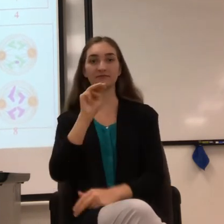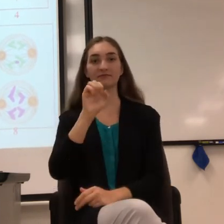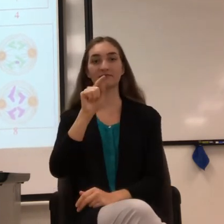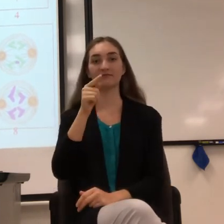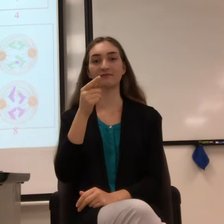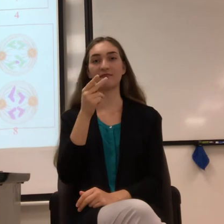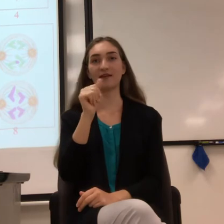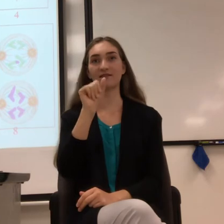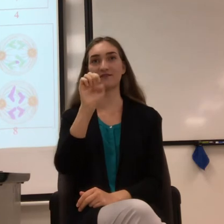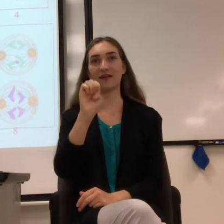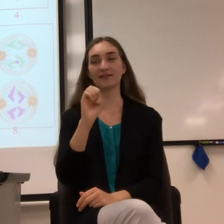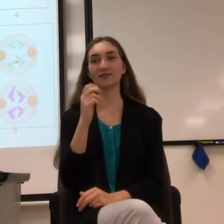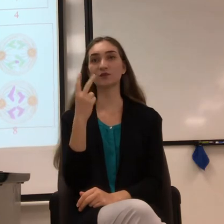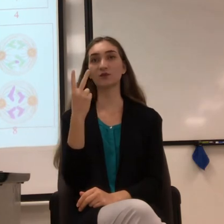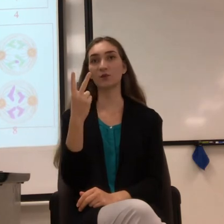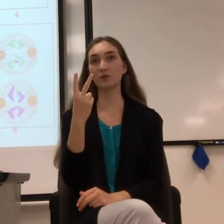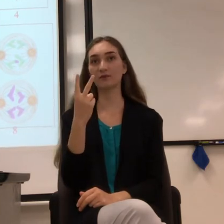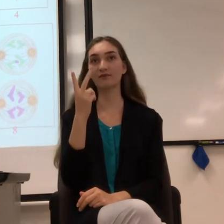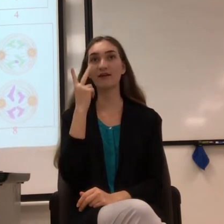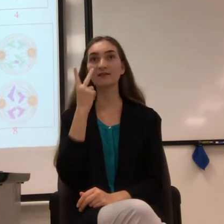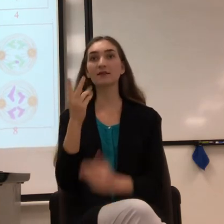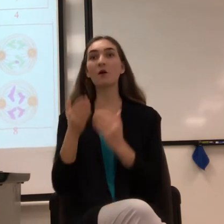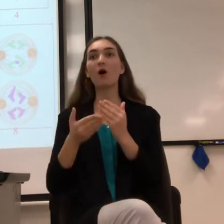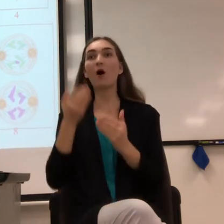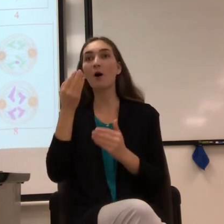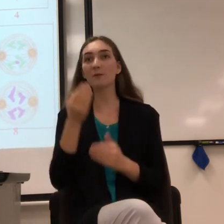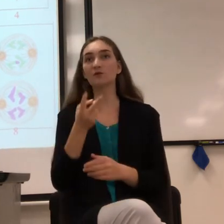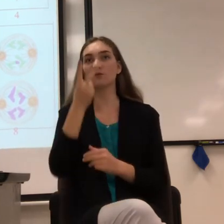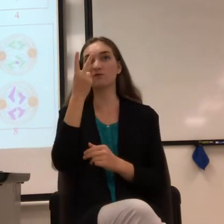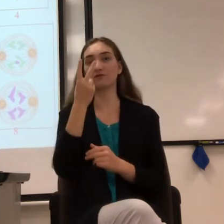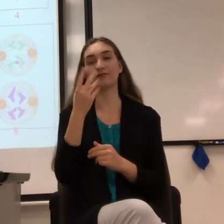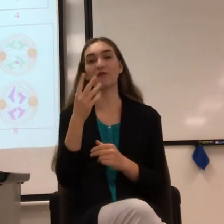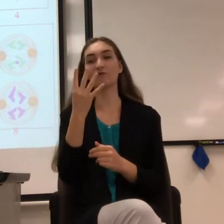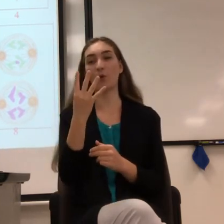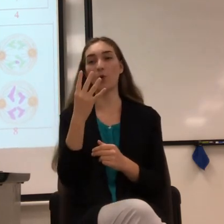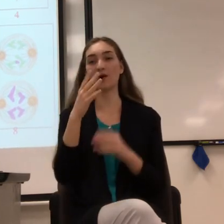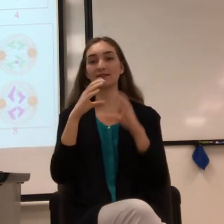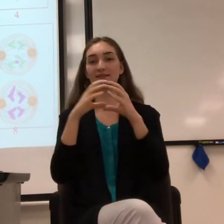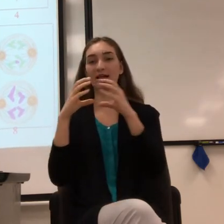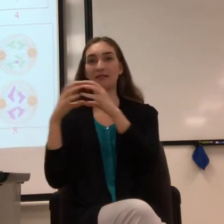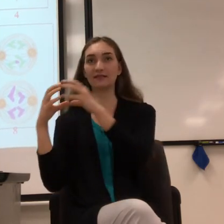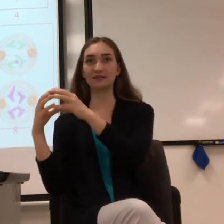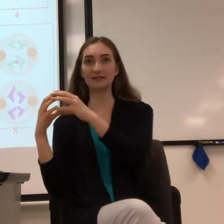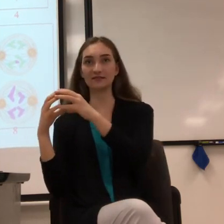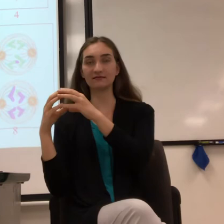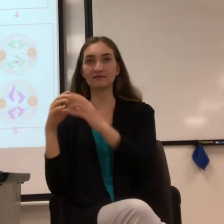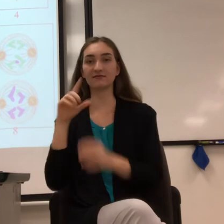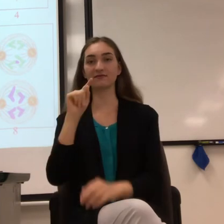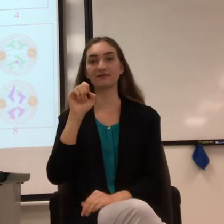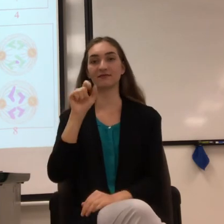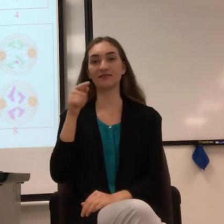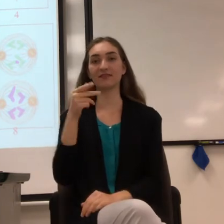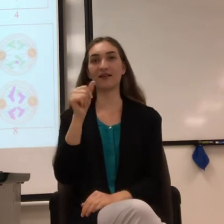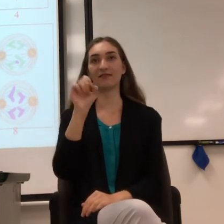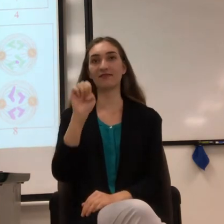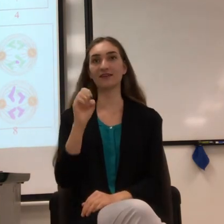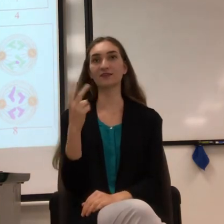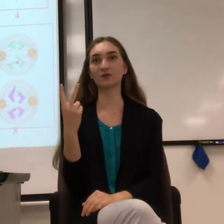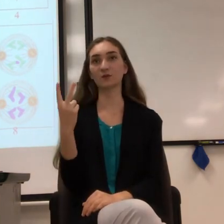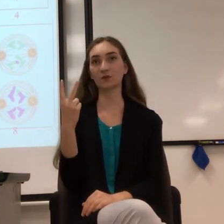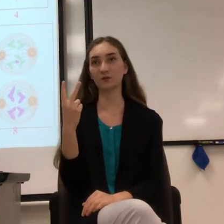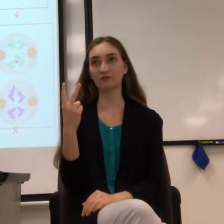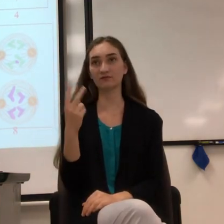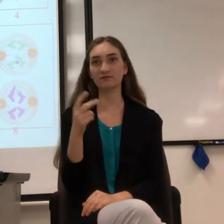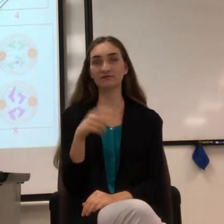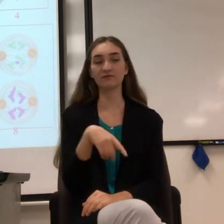two. I see almost four cells. You're at the end of meiosis two, this is telophase two. Okay, this is one